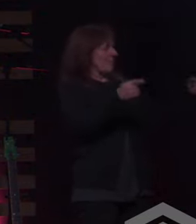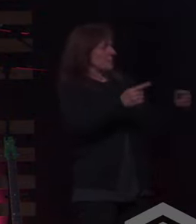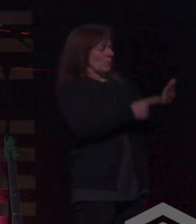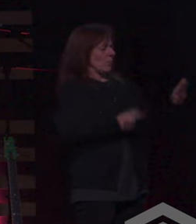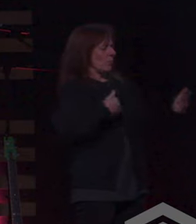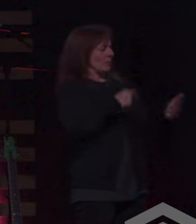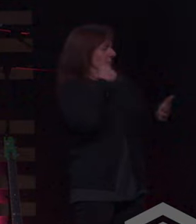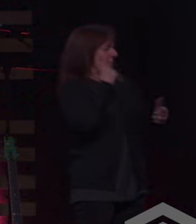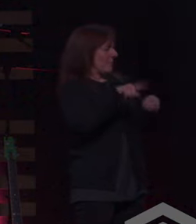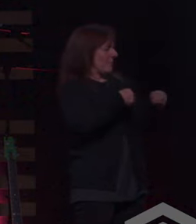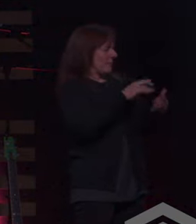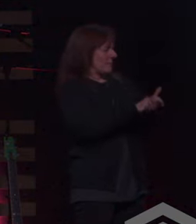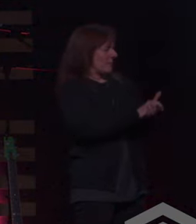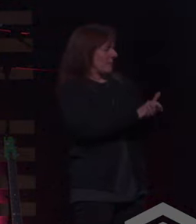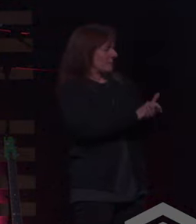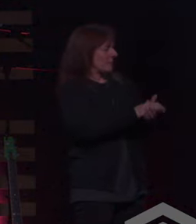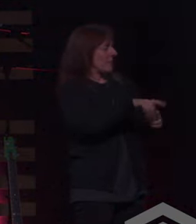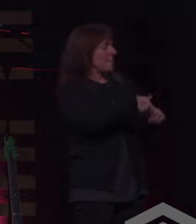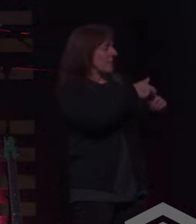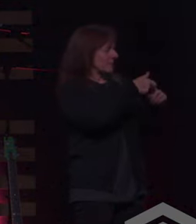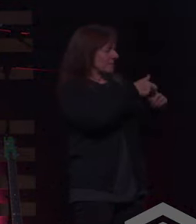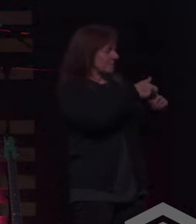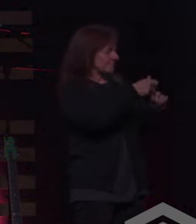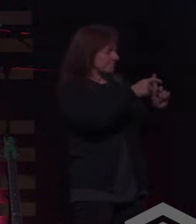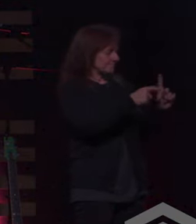marriage. Now, let me pause here.